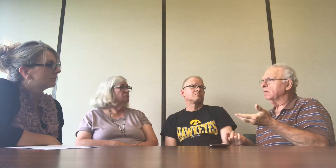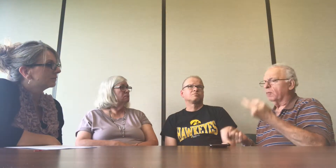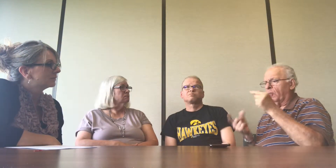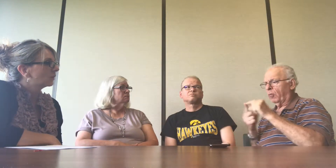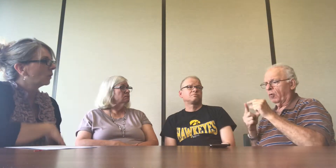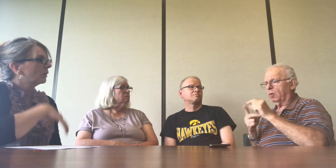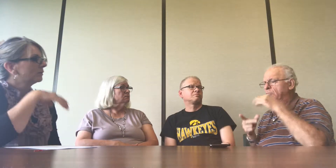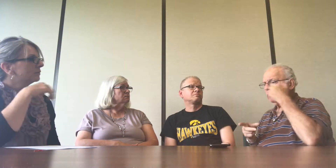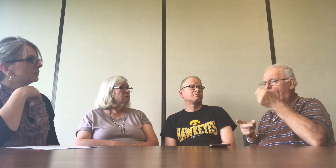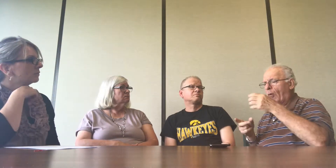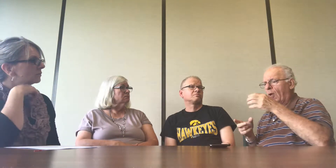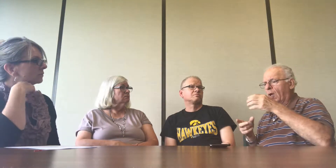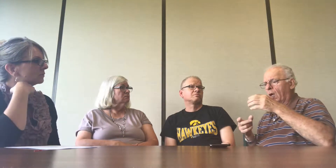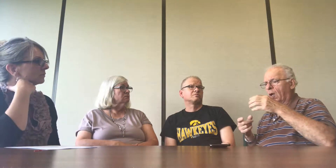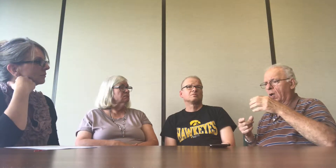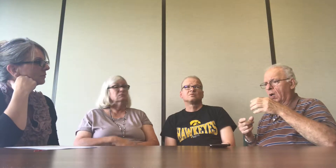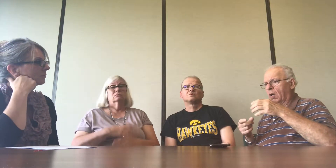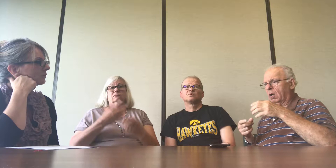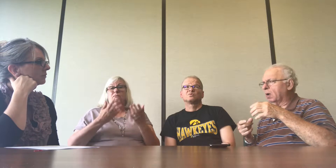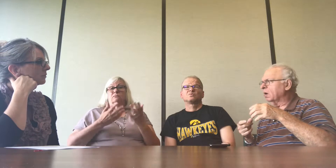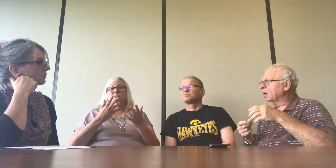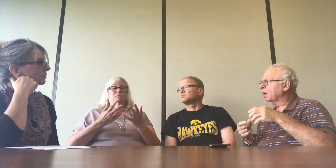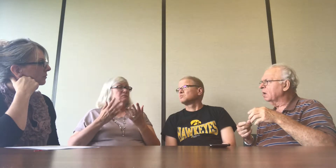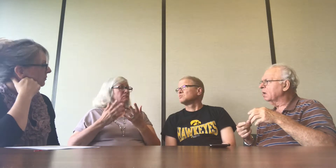them to open up because of the shame?